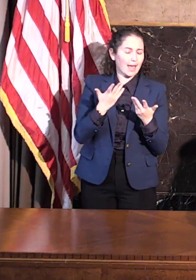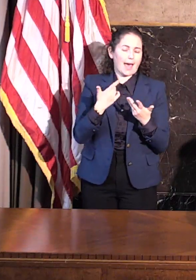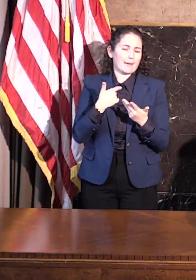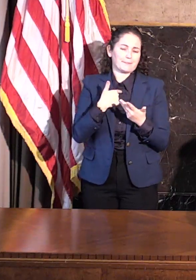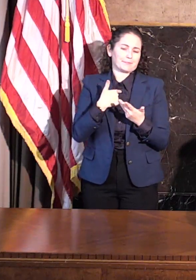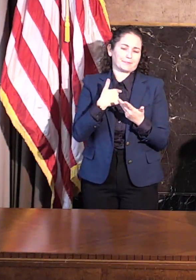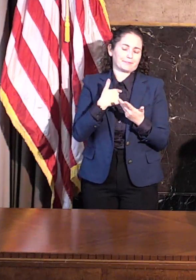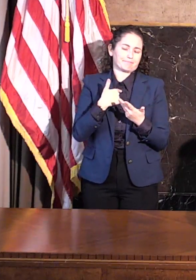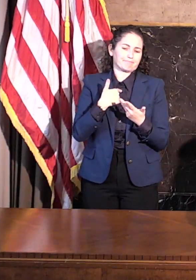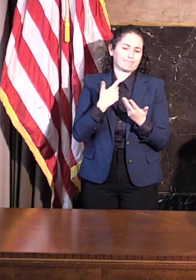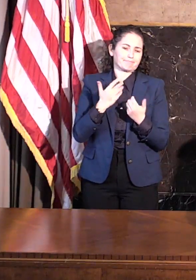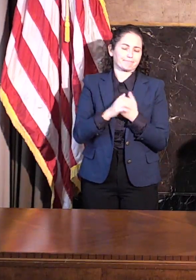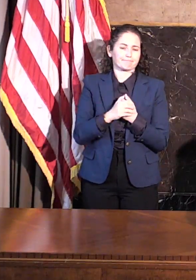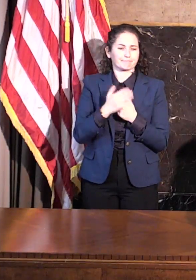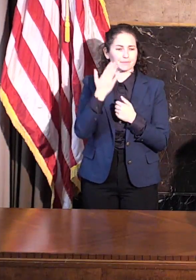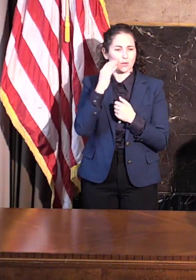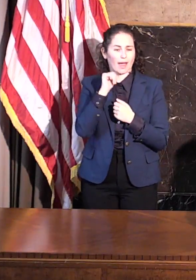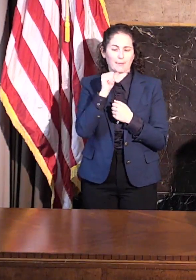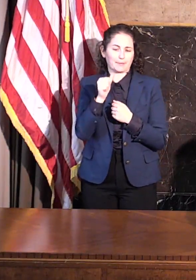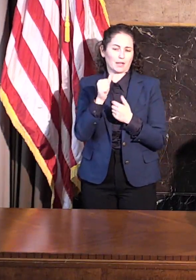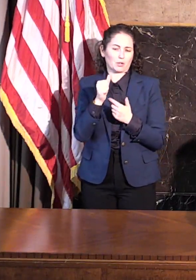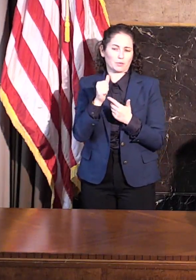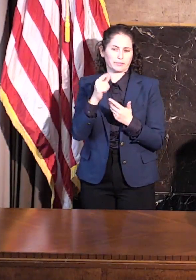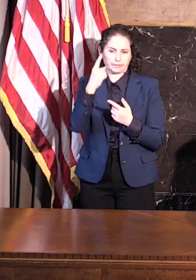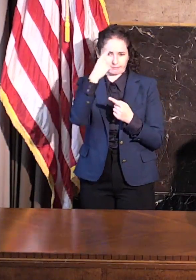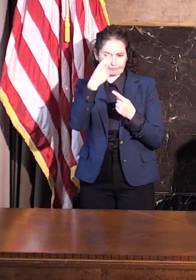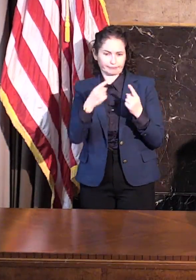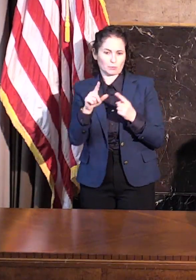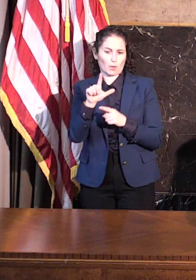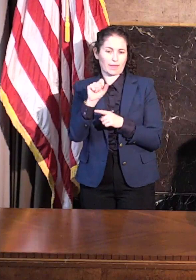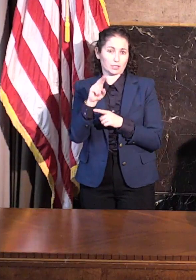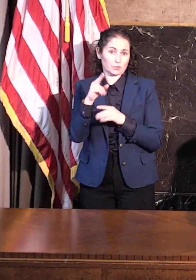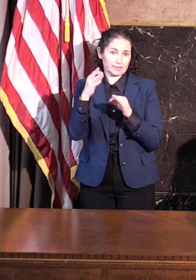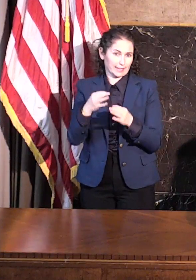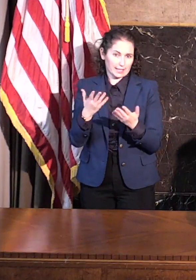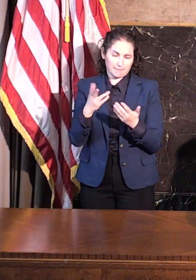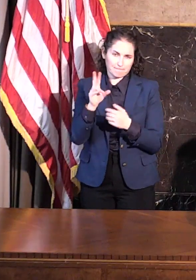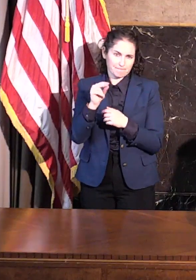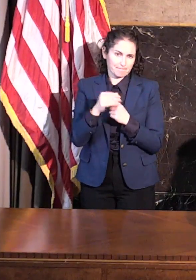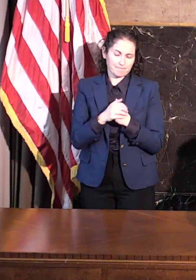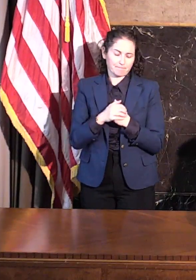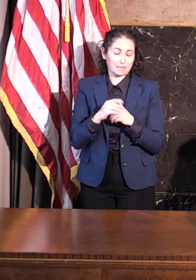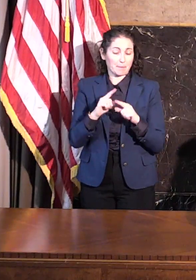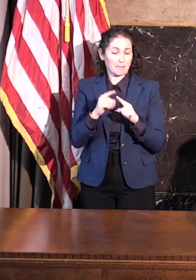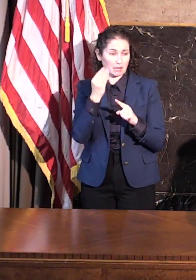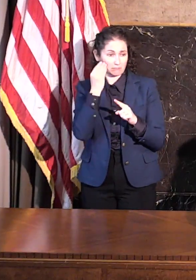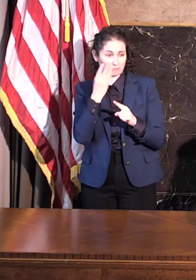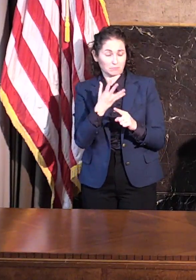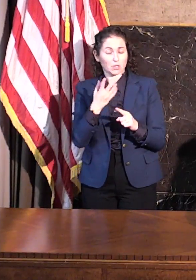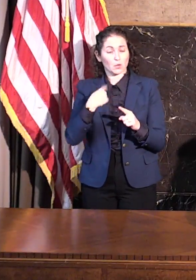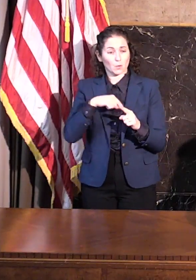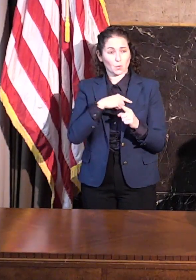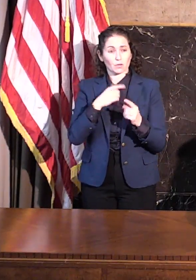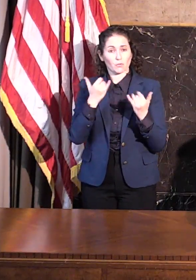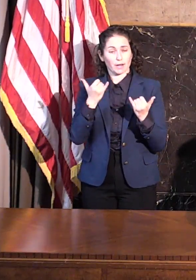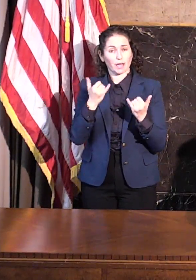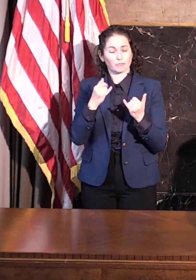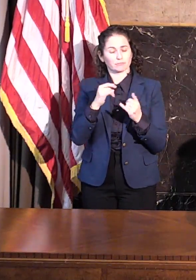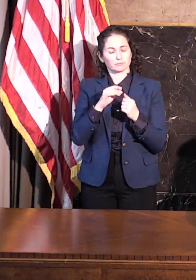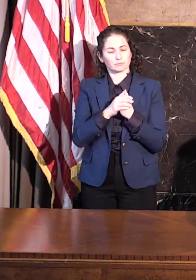is suggested pretty strongly that they mishandled some of these allegations from students. So do you think those people but should be disciplined? I believe the 2 that applies